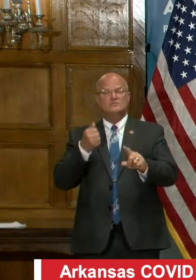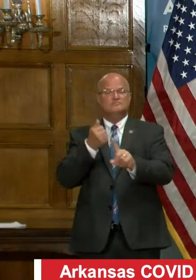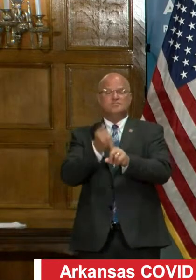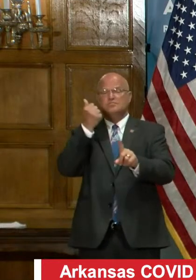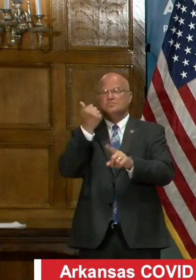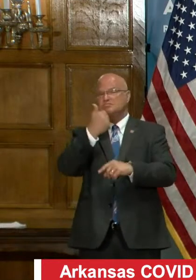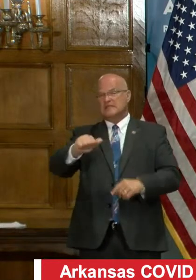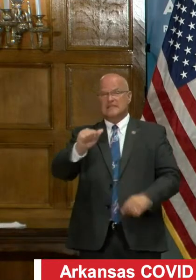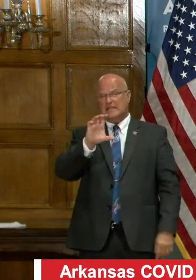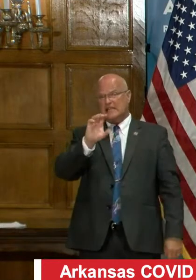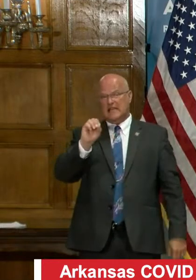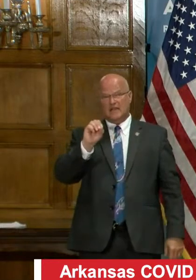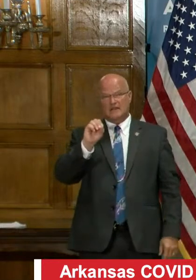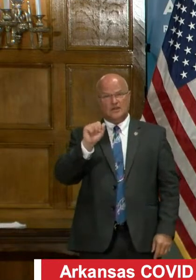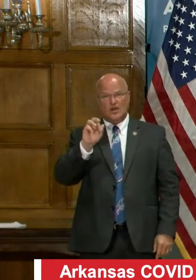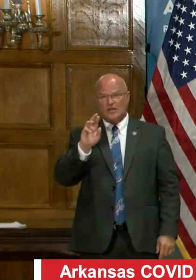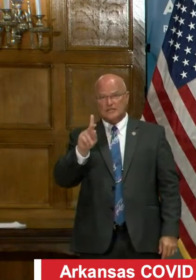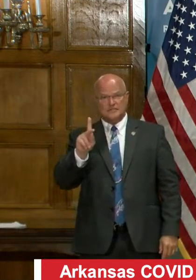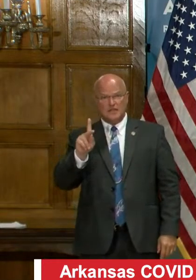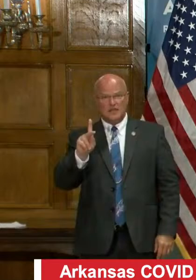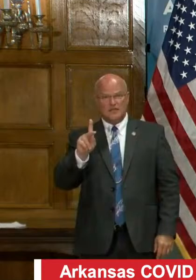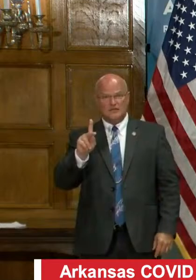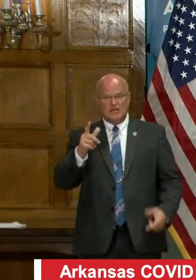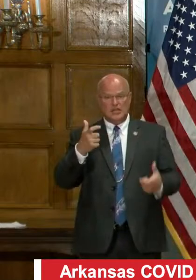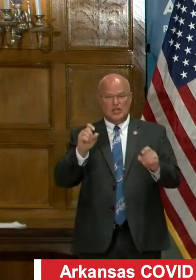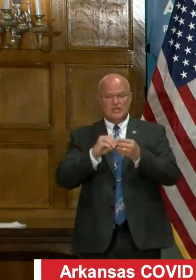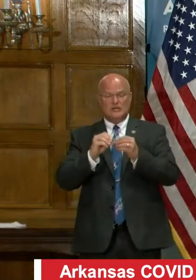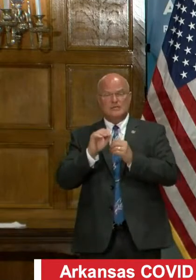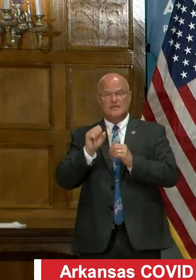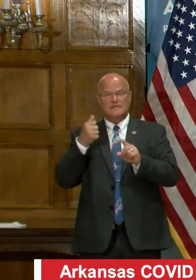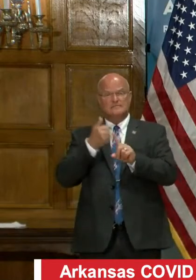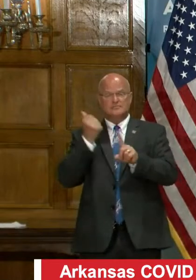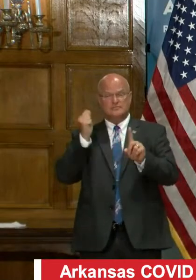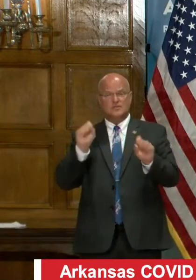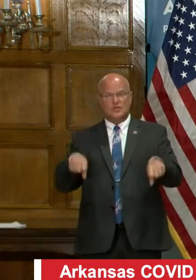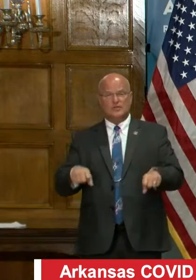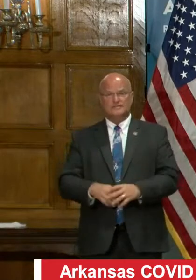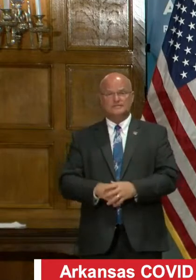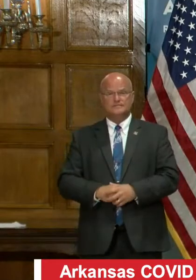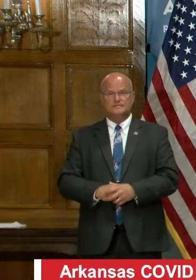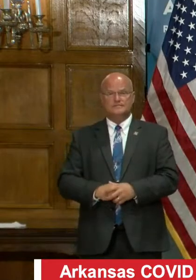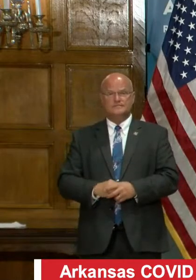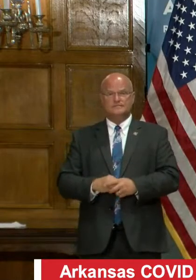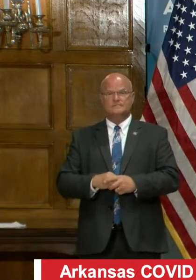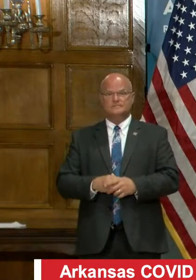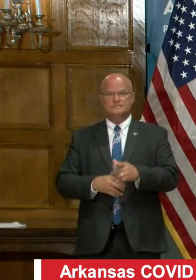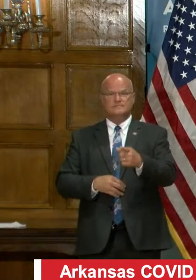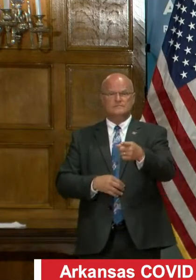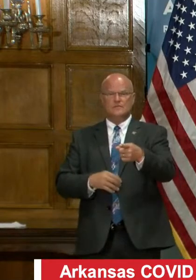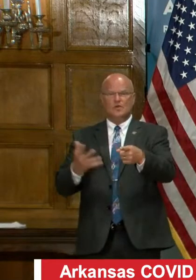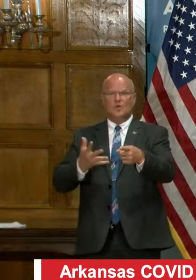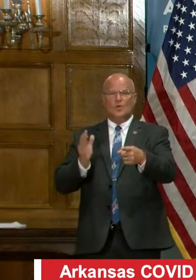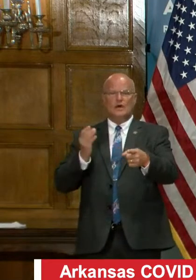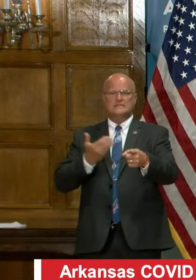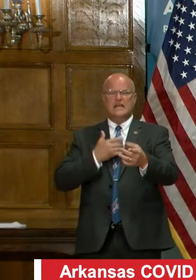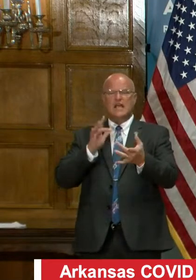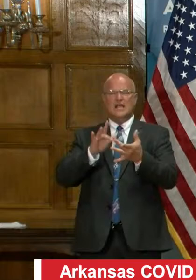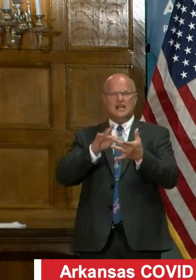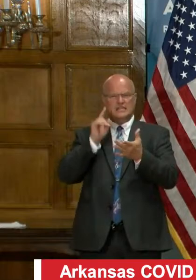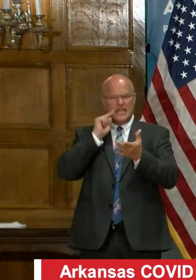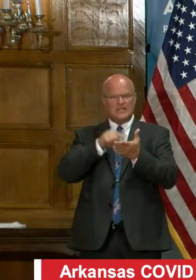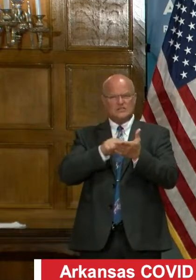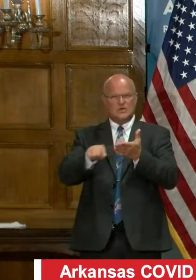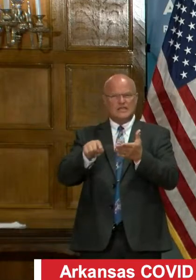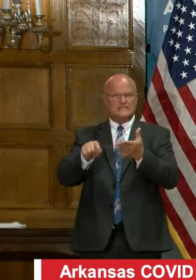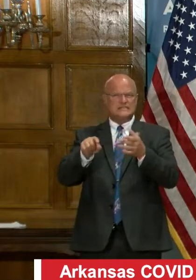wind up in any county in Arkansas in a larger number of cases. I guess what's our contact